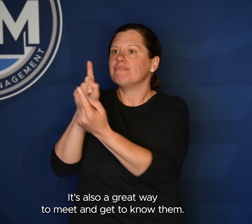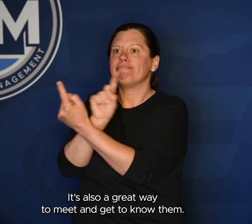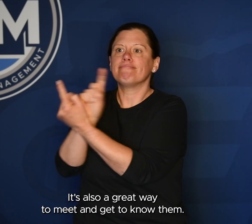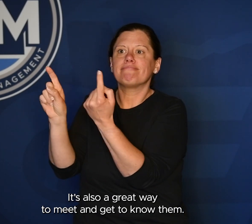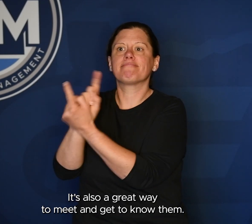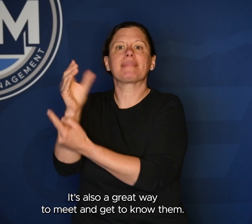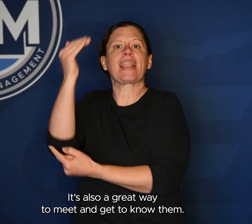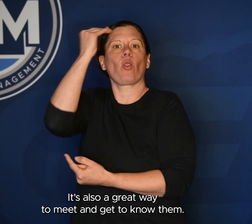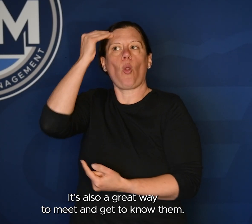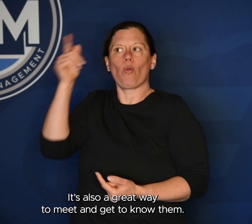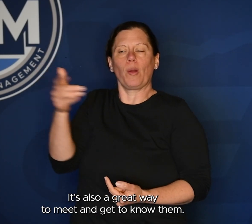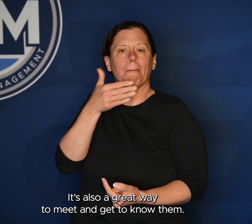to meet and get to know them.